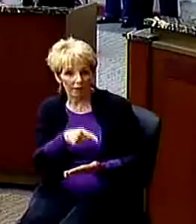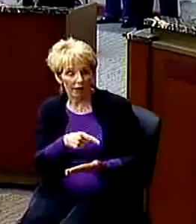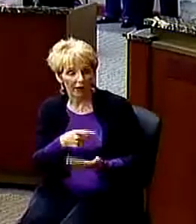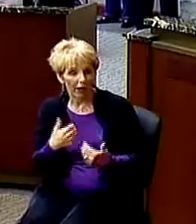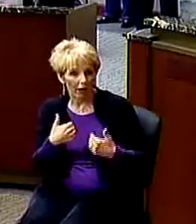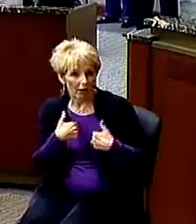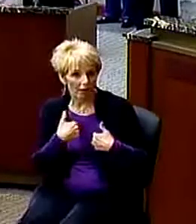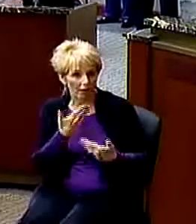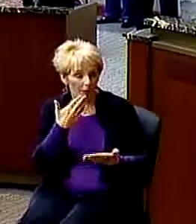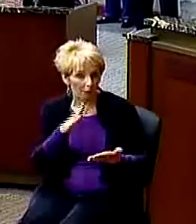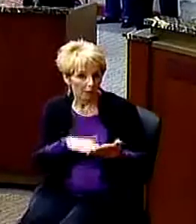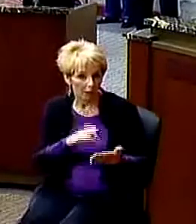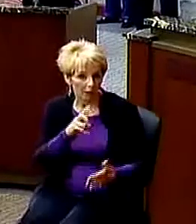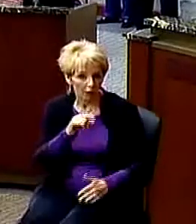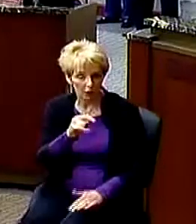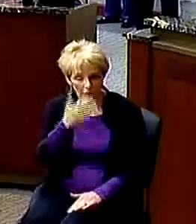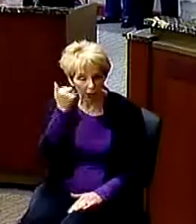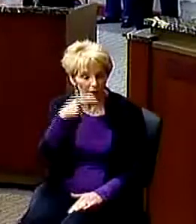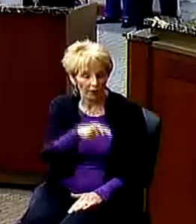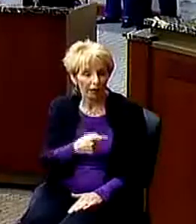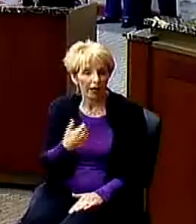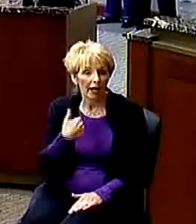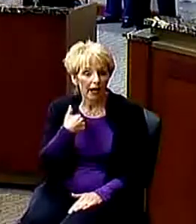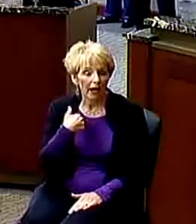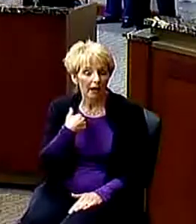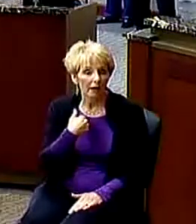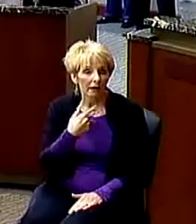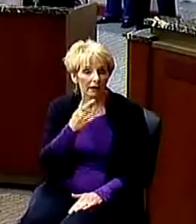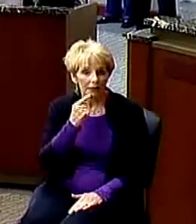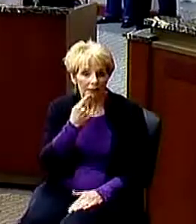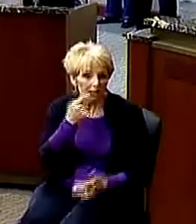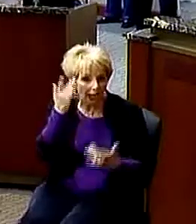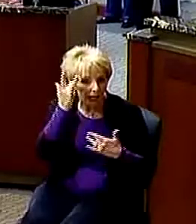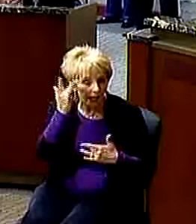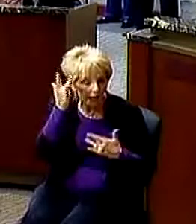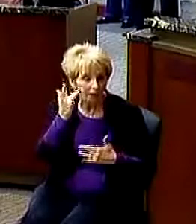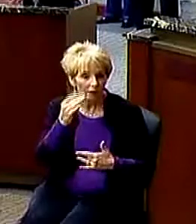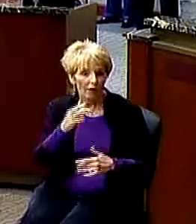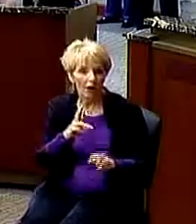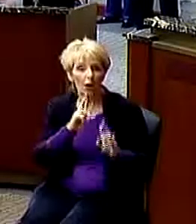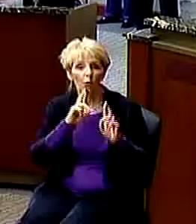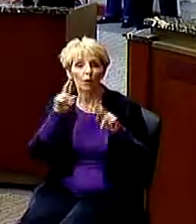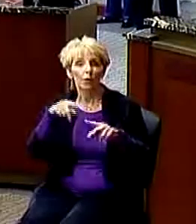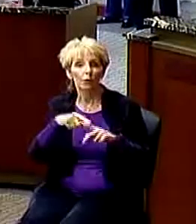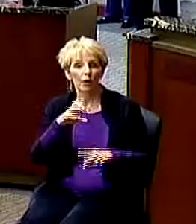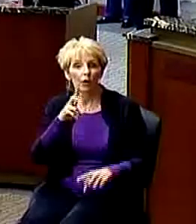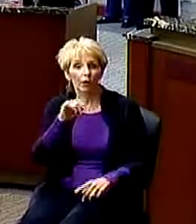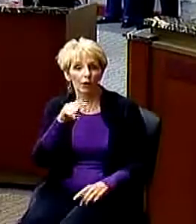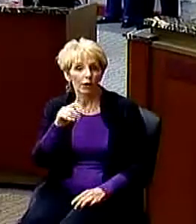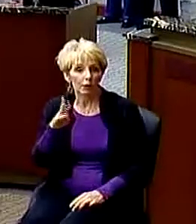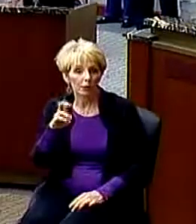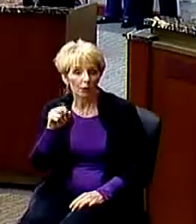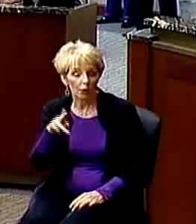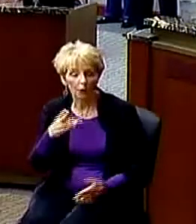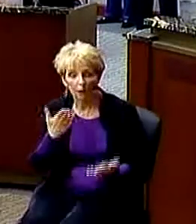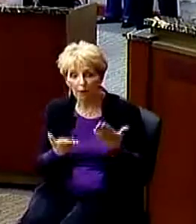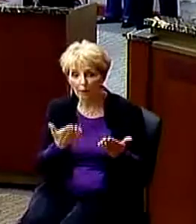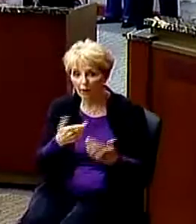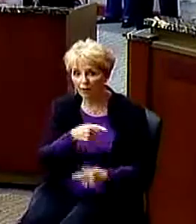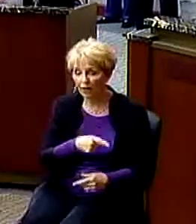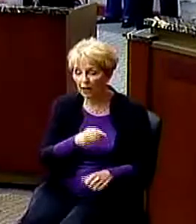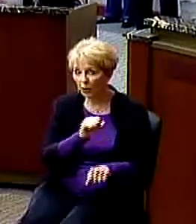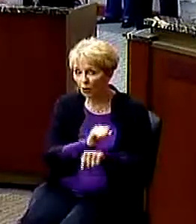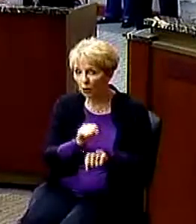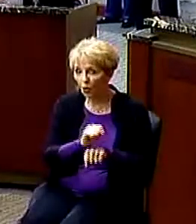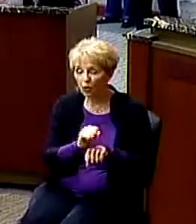maybe they've got bad credit because they had a major illness and it's reported to the credit bureau. Or maybe they